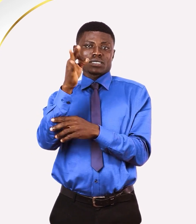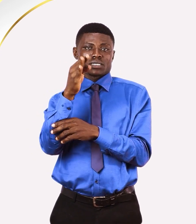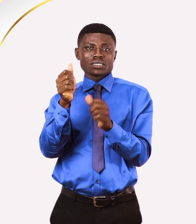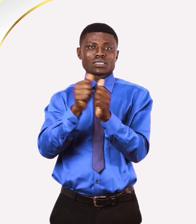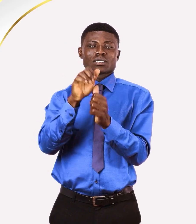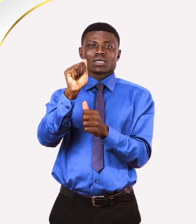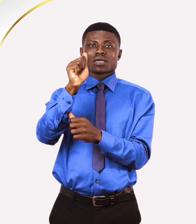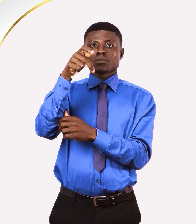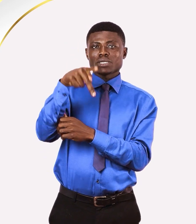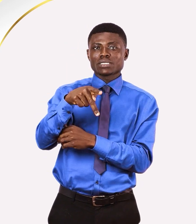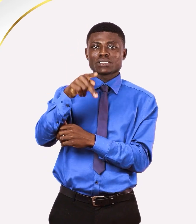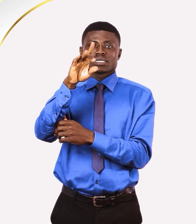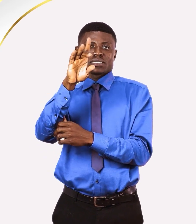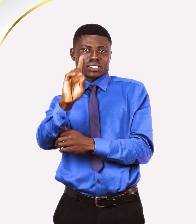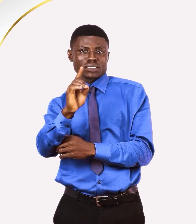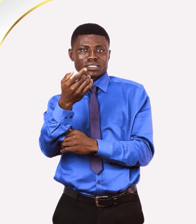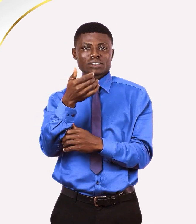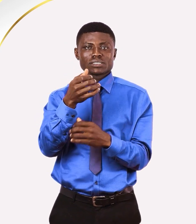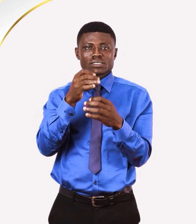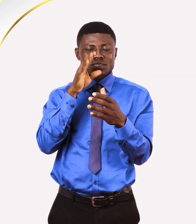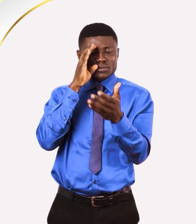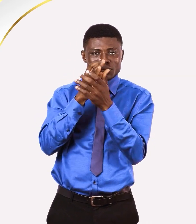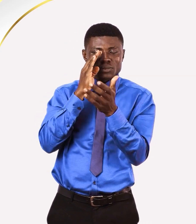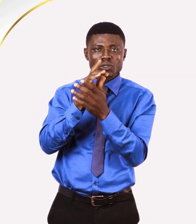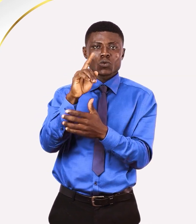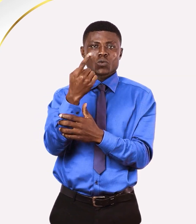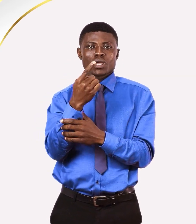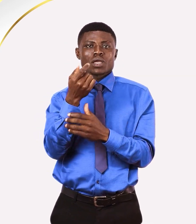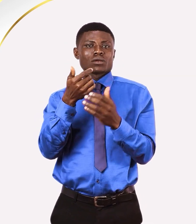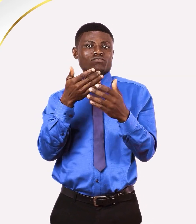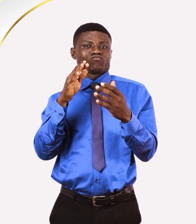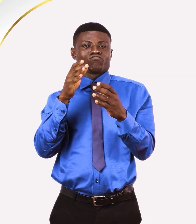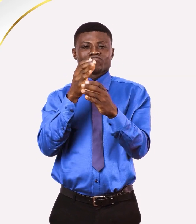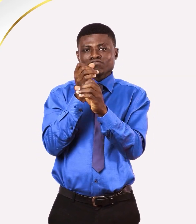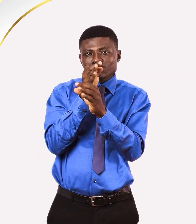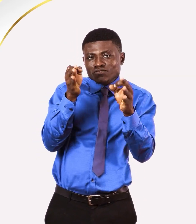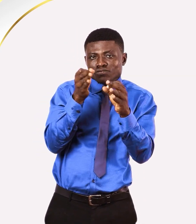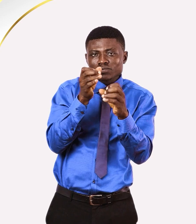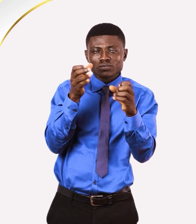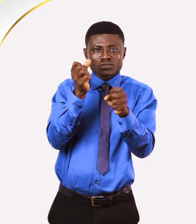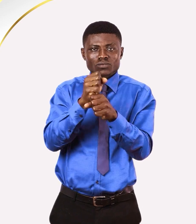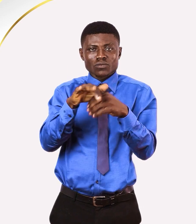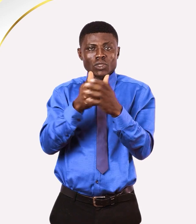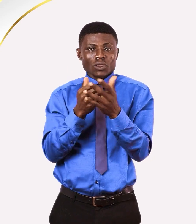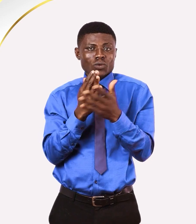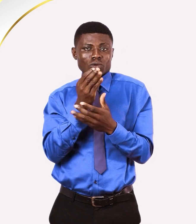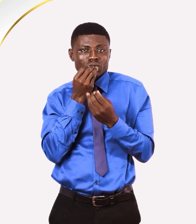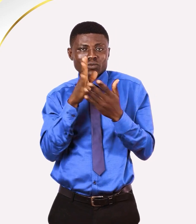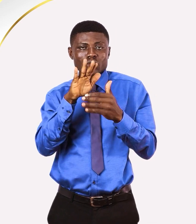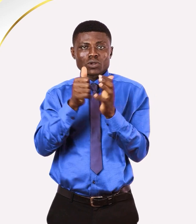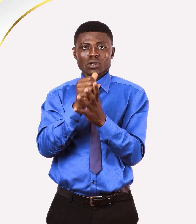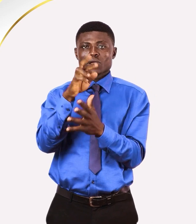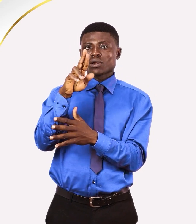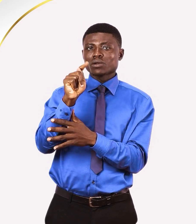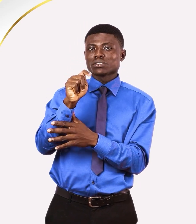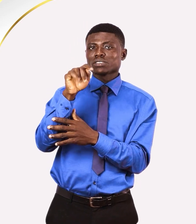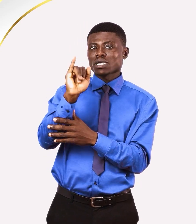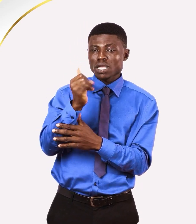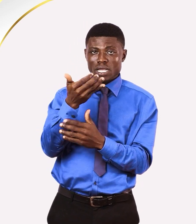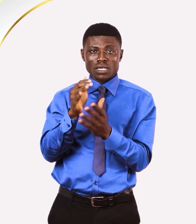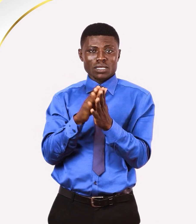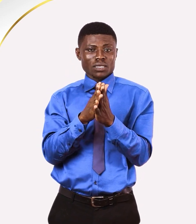9. Appendix D. Glossary. 1. Overview. This Right to Information